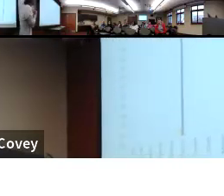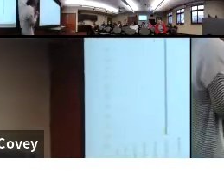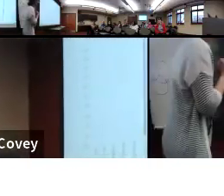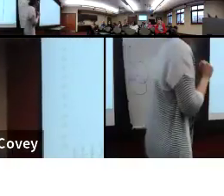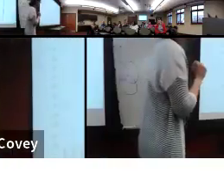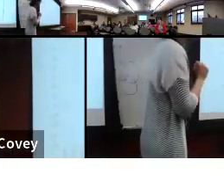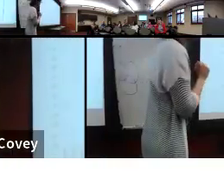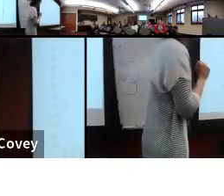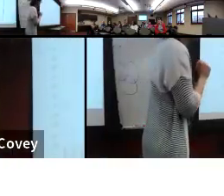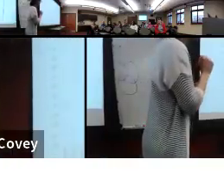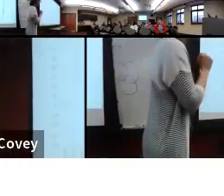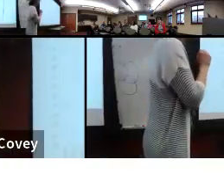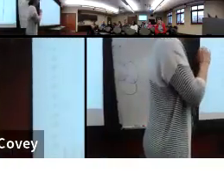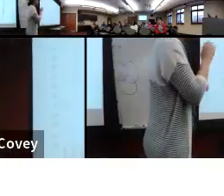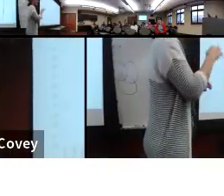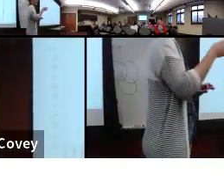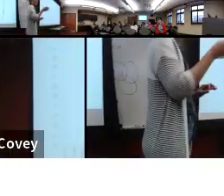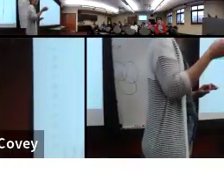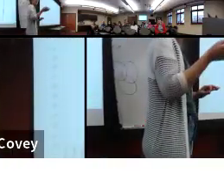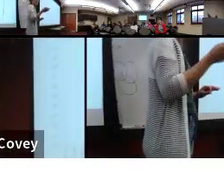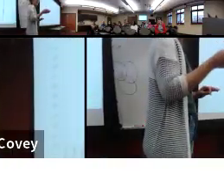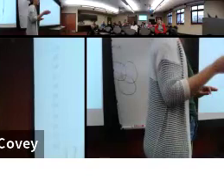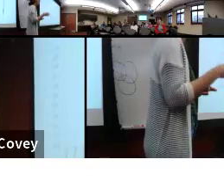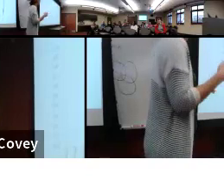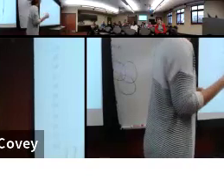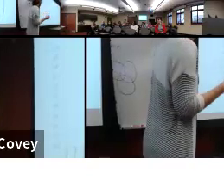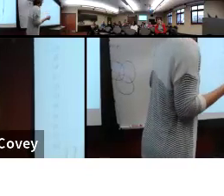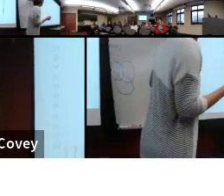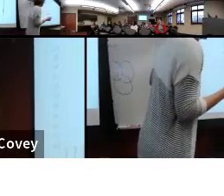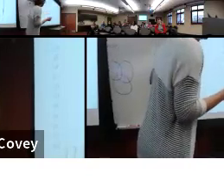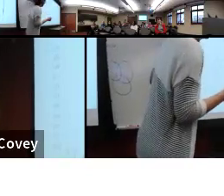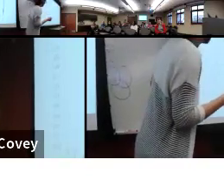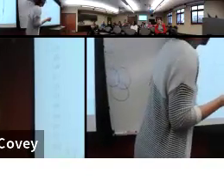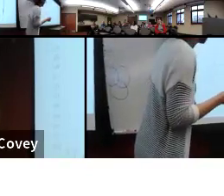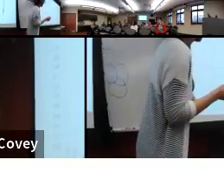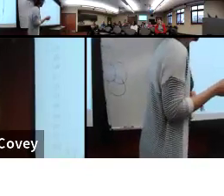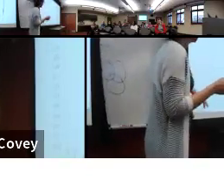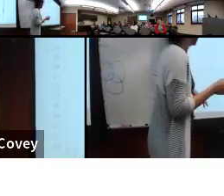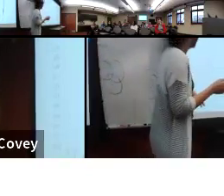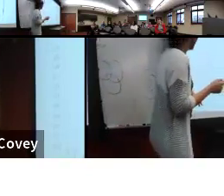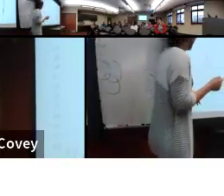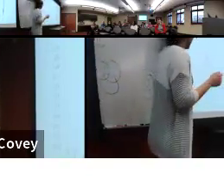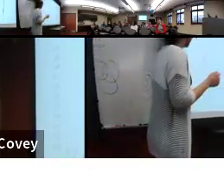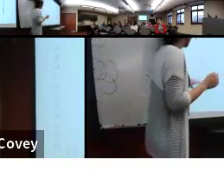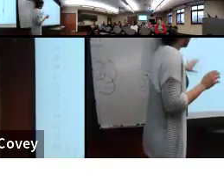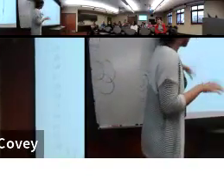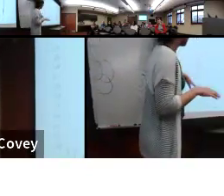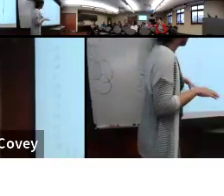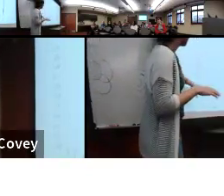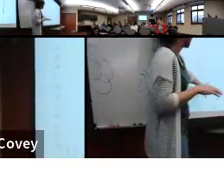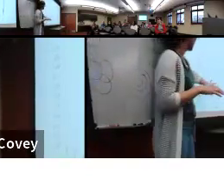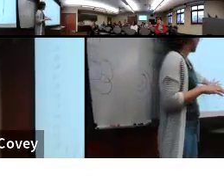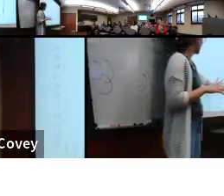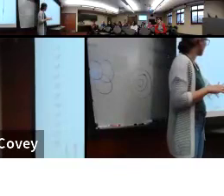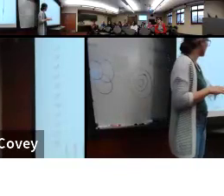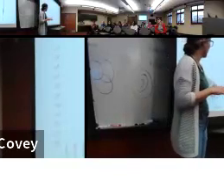I first want to show you the what the native signers did on average. This is always averaged across the group. What we're seeing